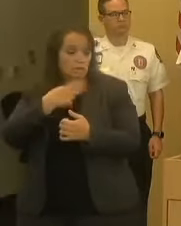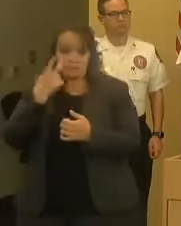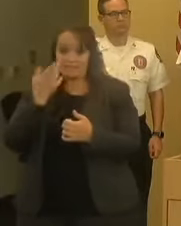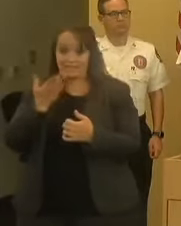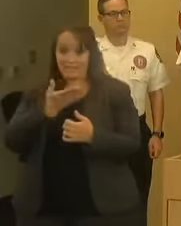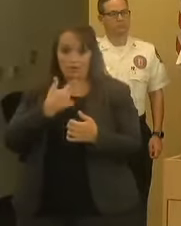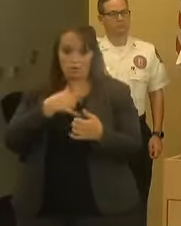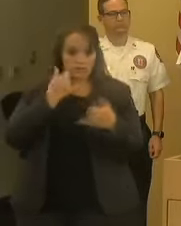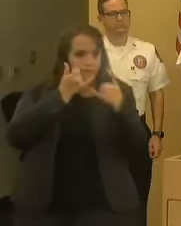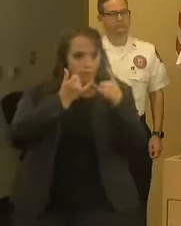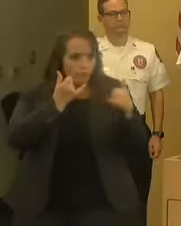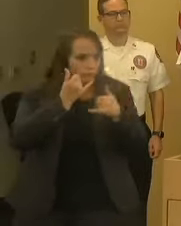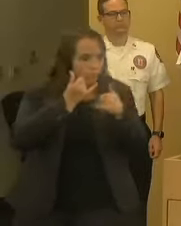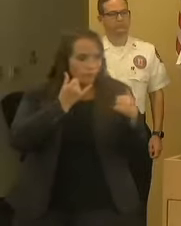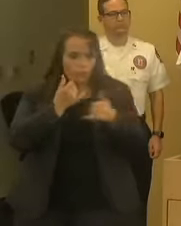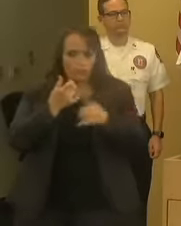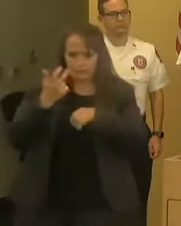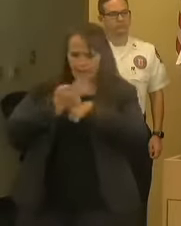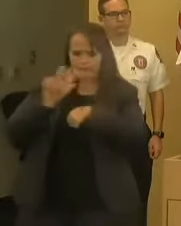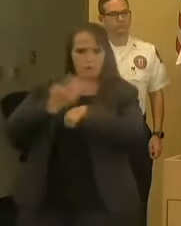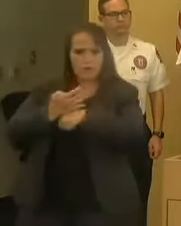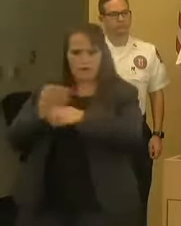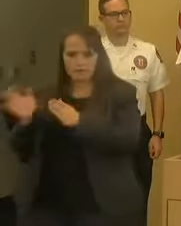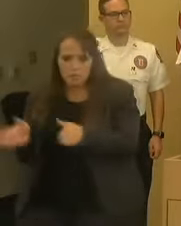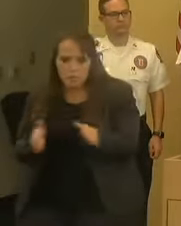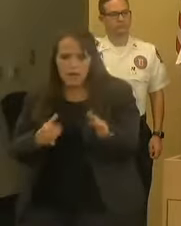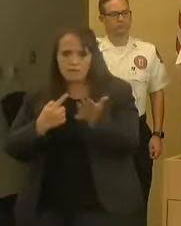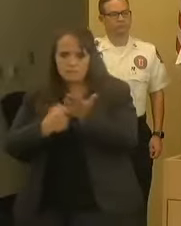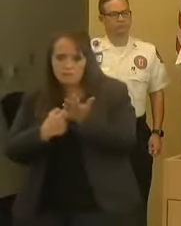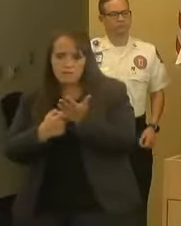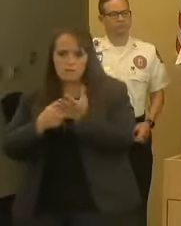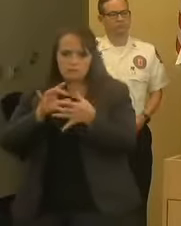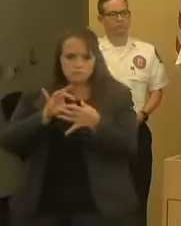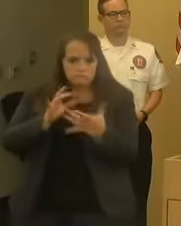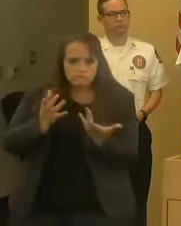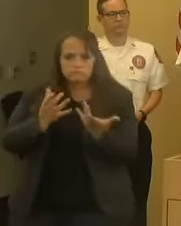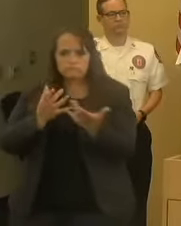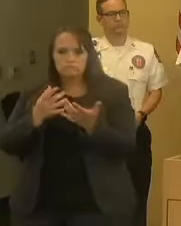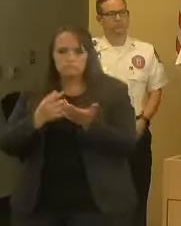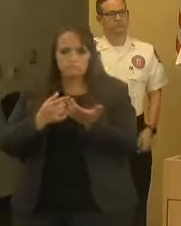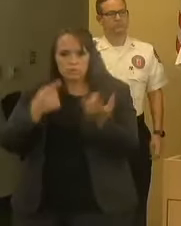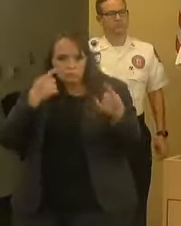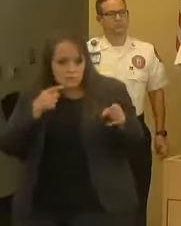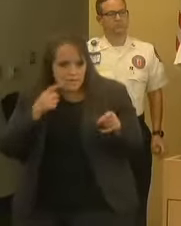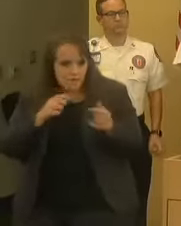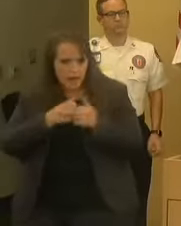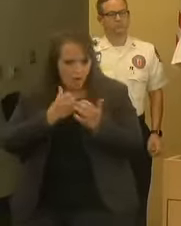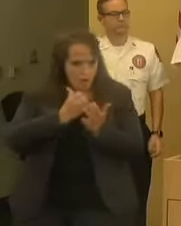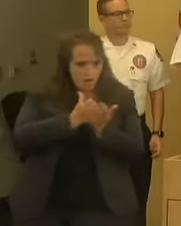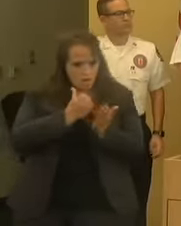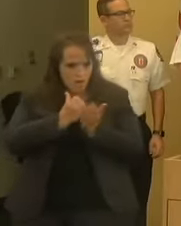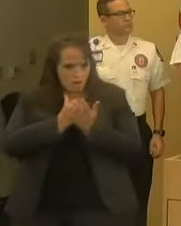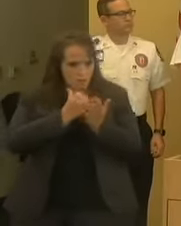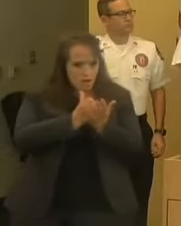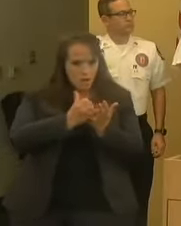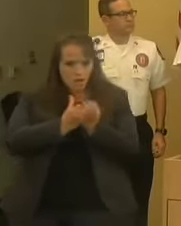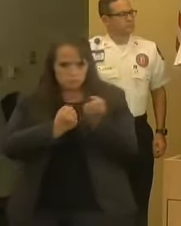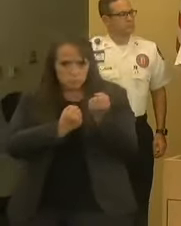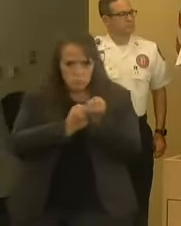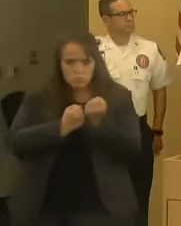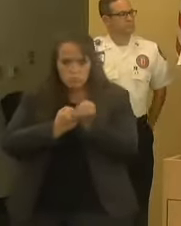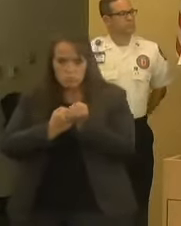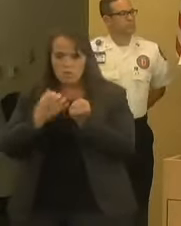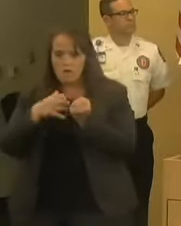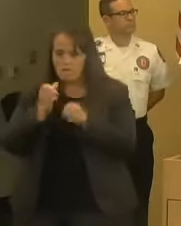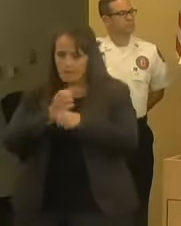3 or 4 days talking regularly about what we're doing to complement each other, to make sure that we put all of our resources in the right